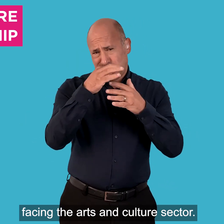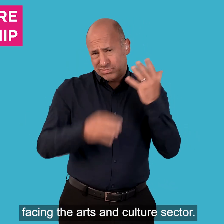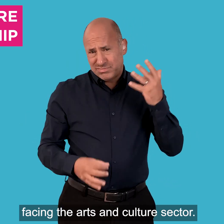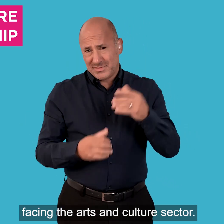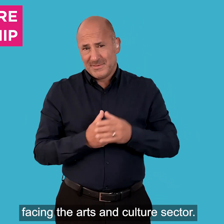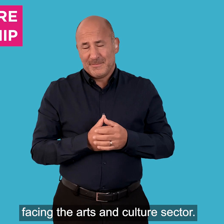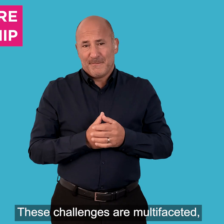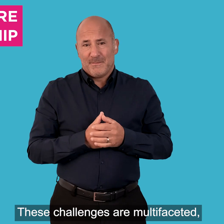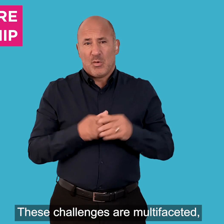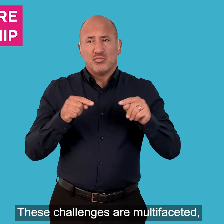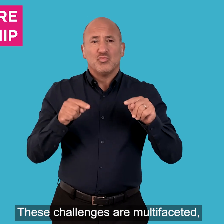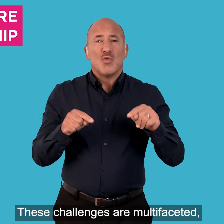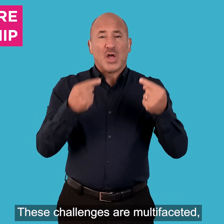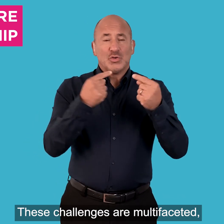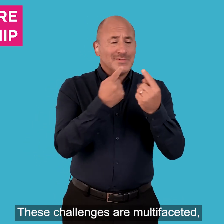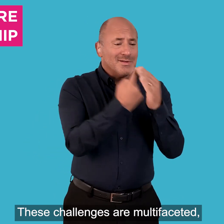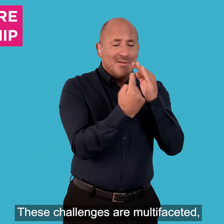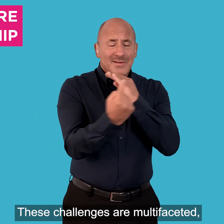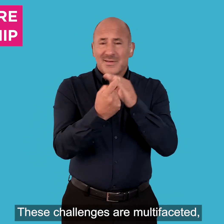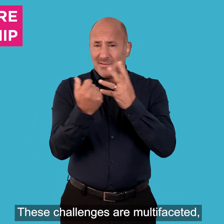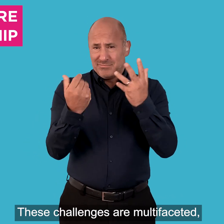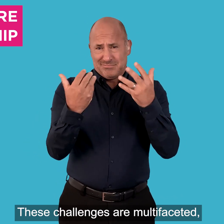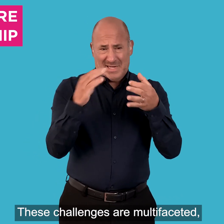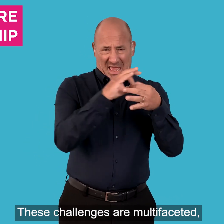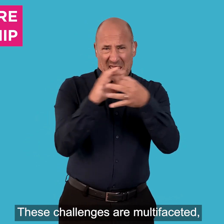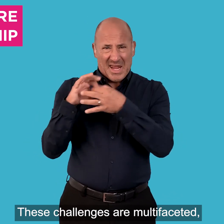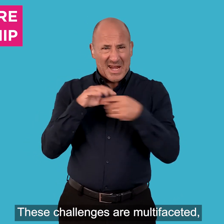sector. These challenges are multifaceted,